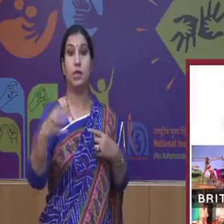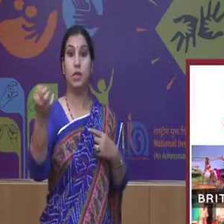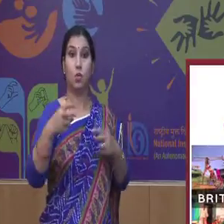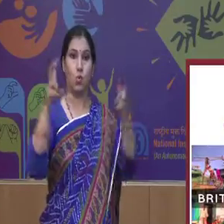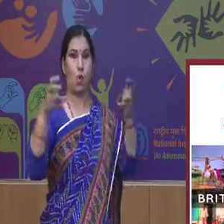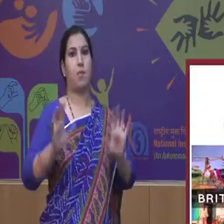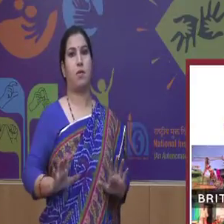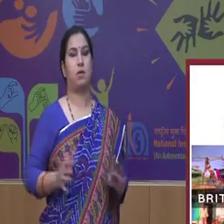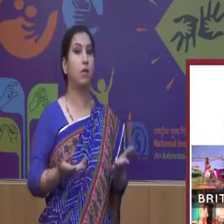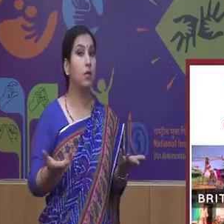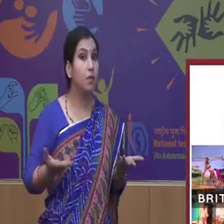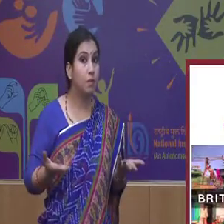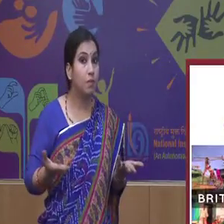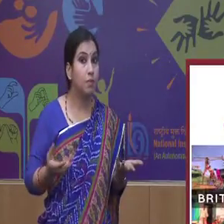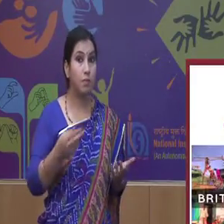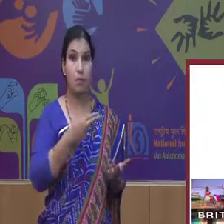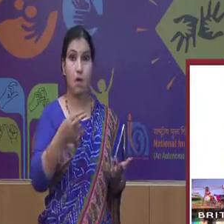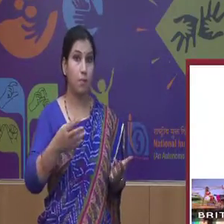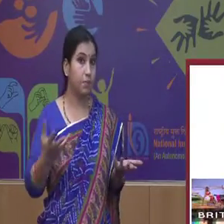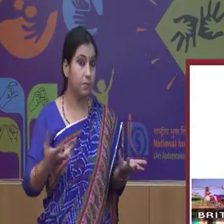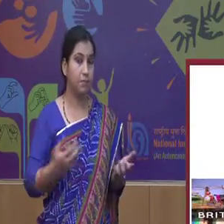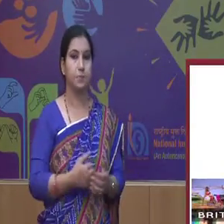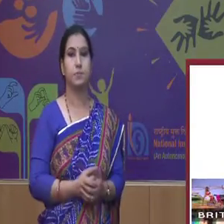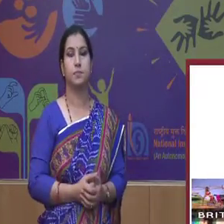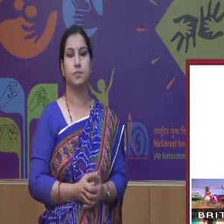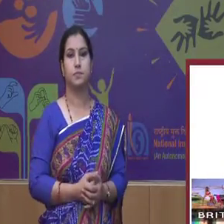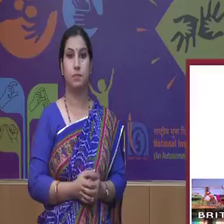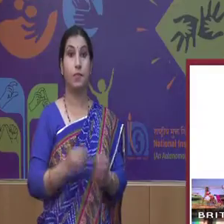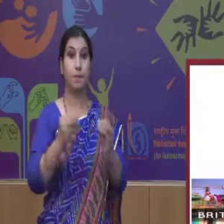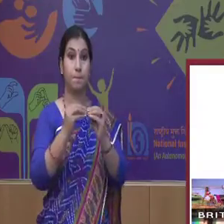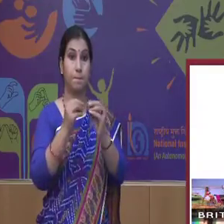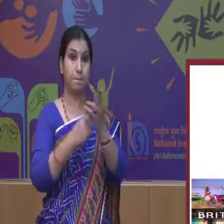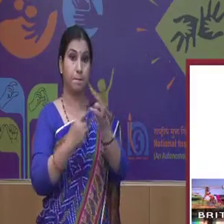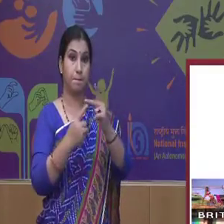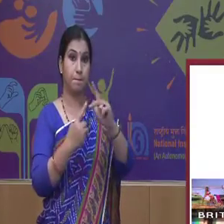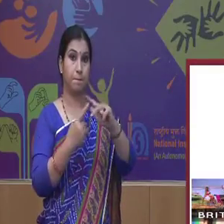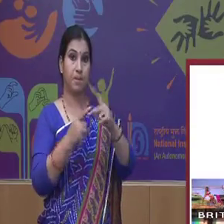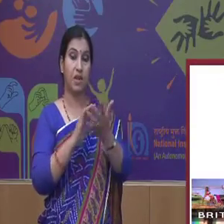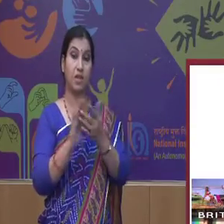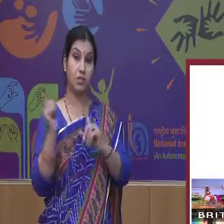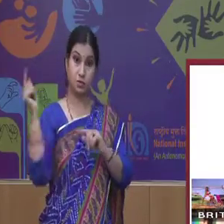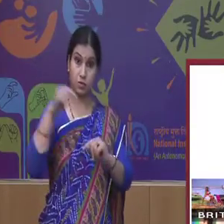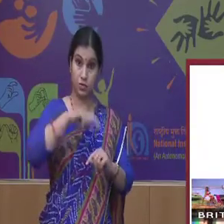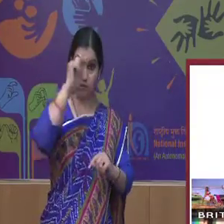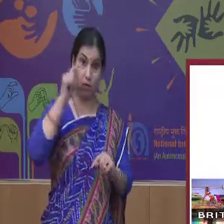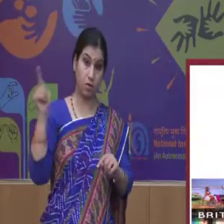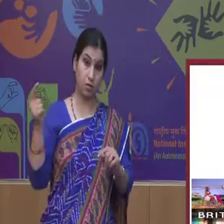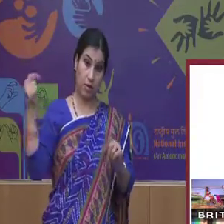new topic. The topic's name is British impact on Indian